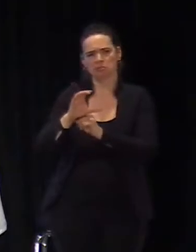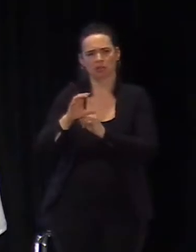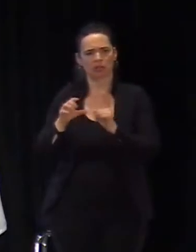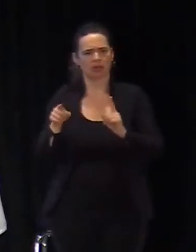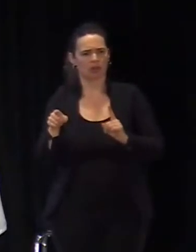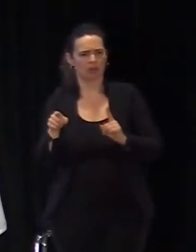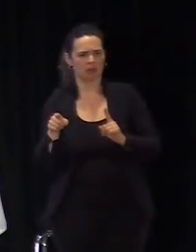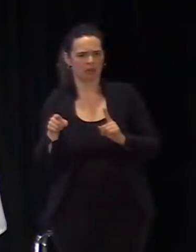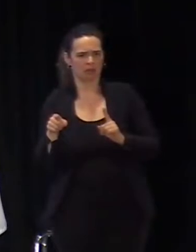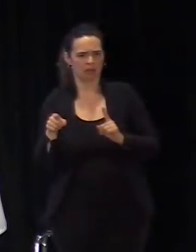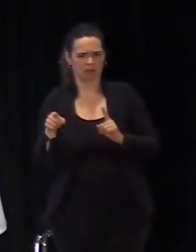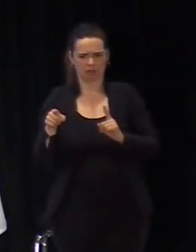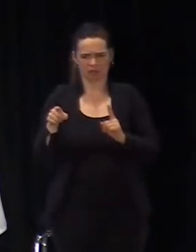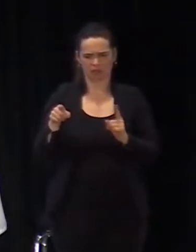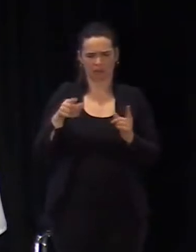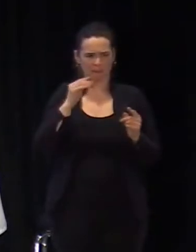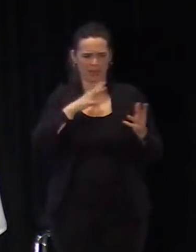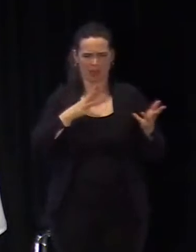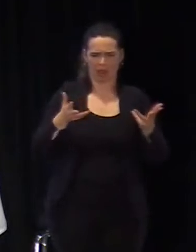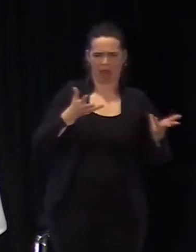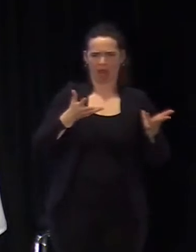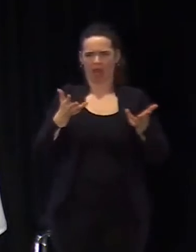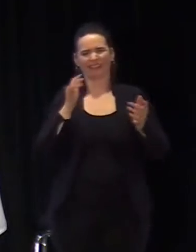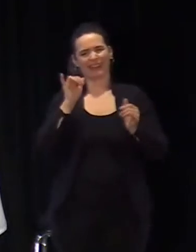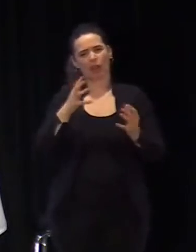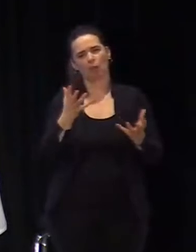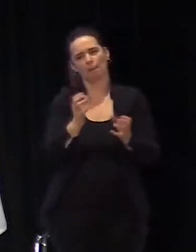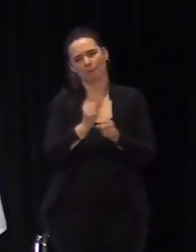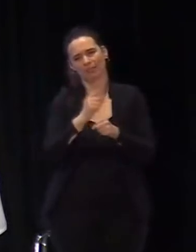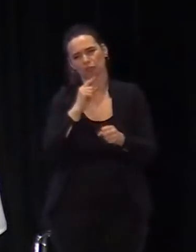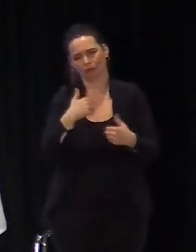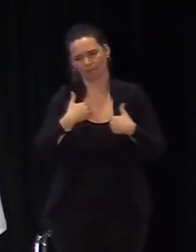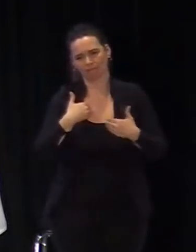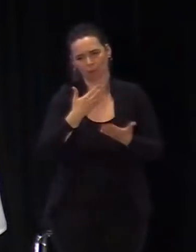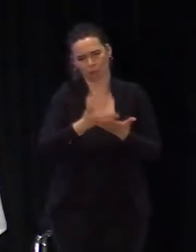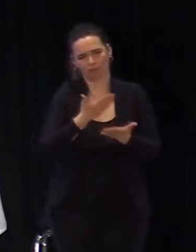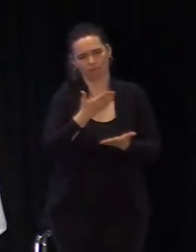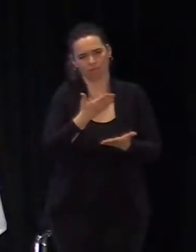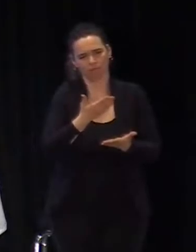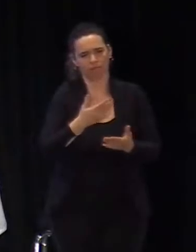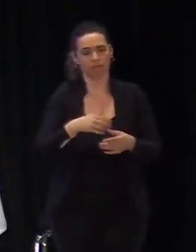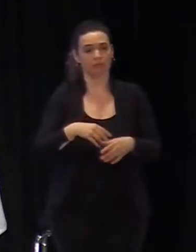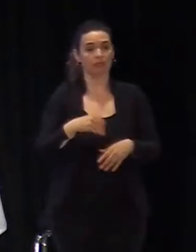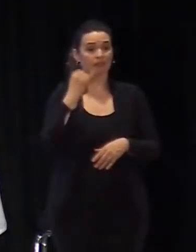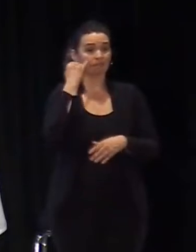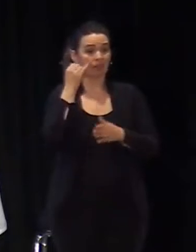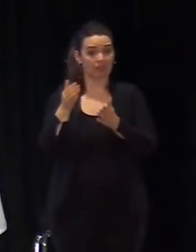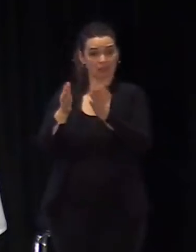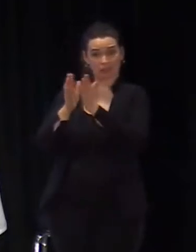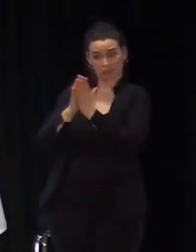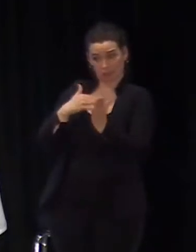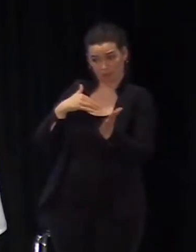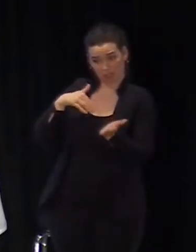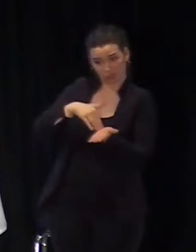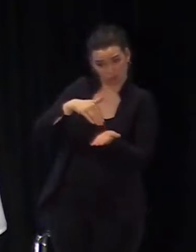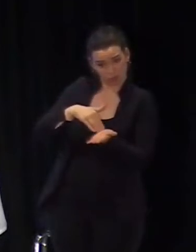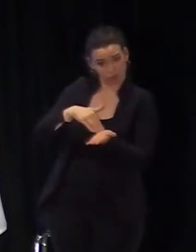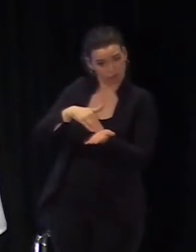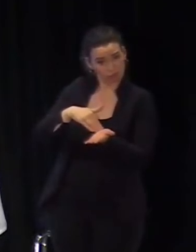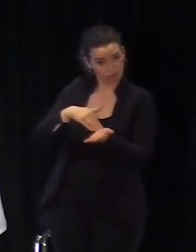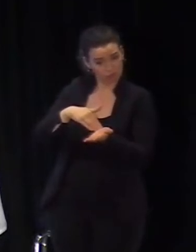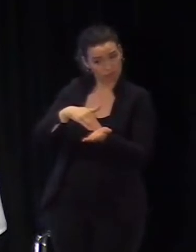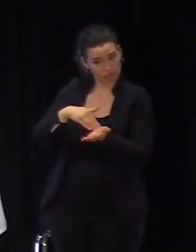if I asked my doctor for a note saying I have a condition that the doctor knows is documented, they should give it